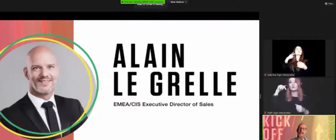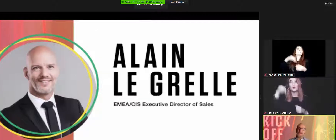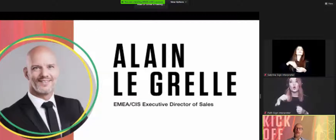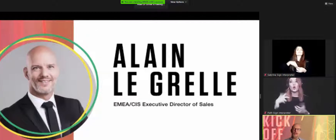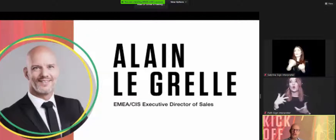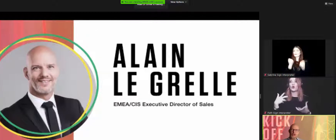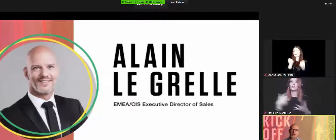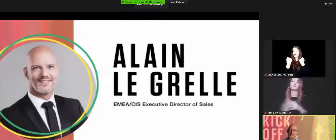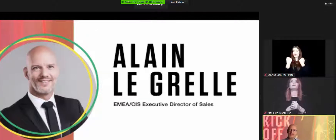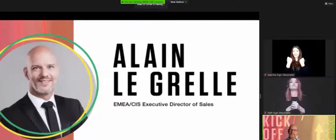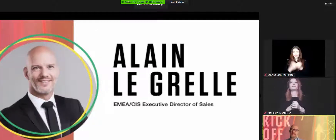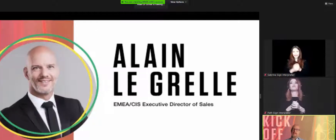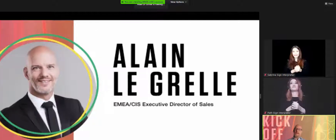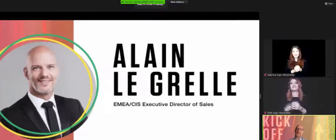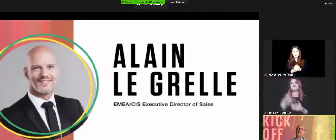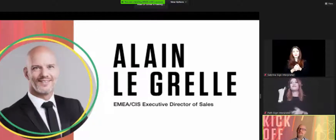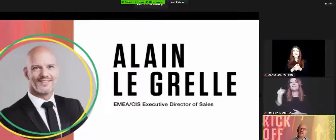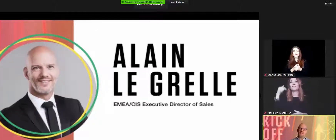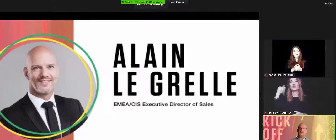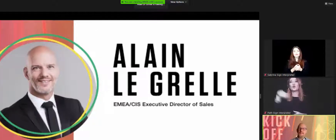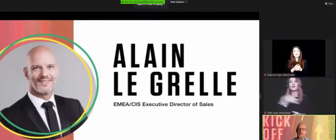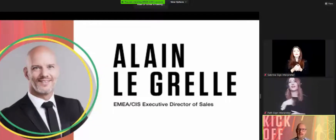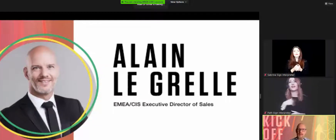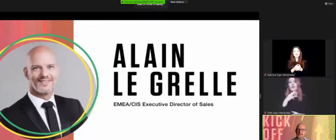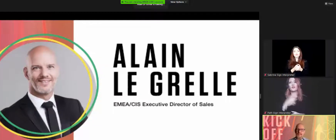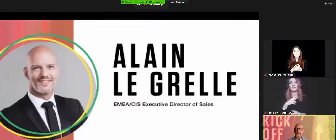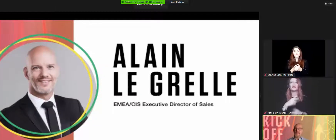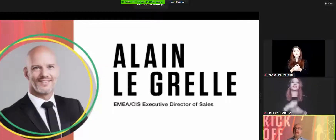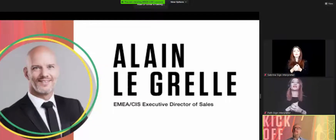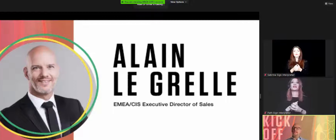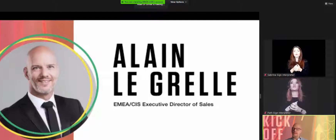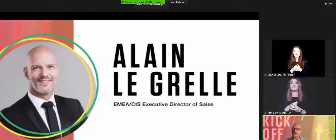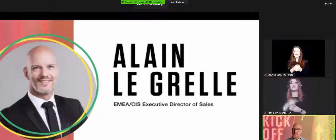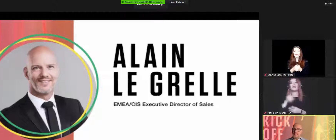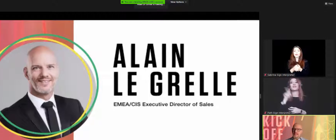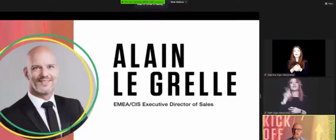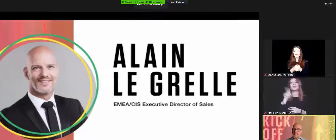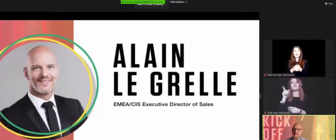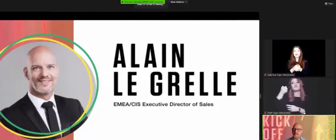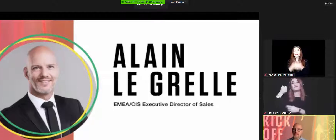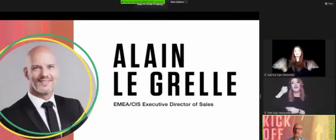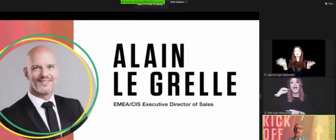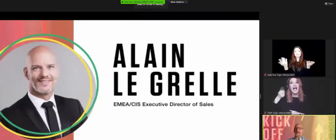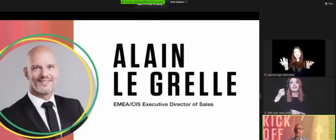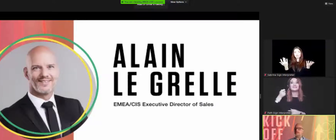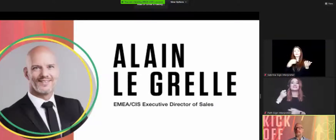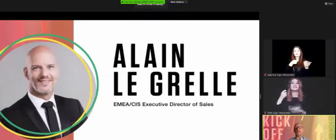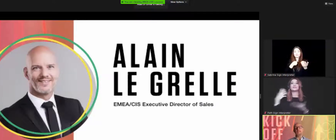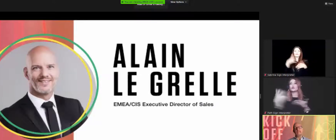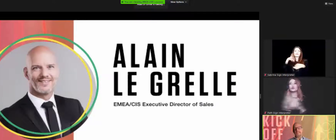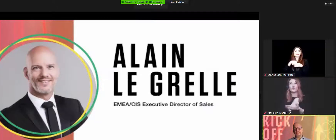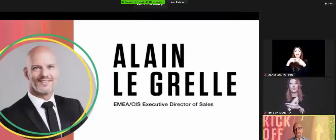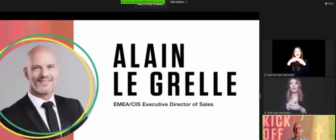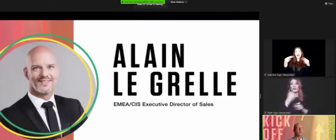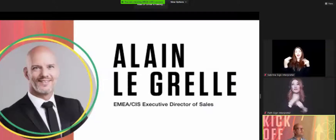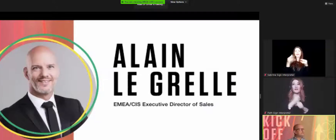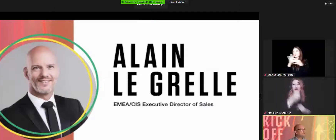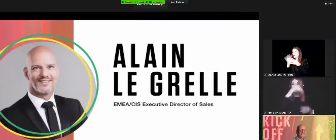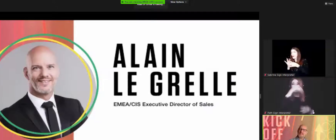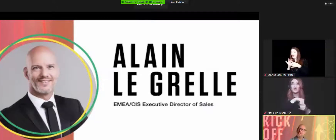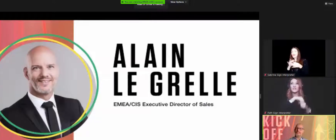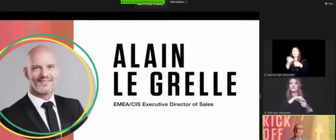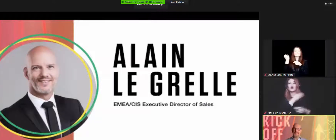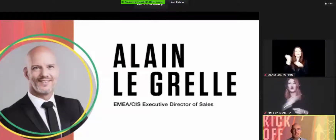company, all the colleagues, the founders and everybody, Happy New Year. I hope you had an amazing time. I know in